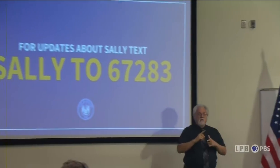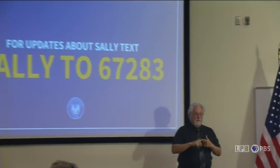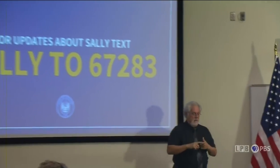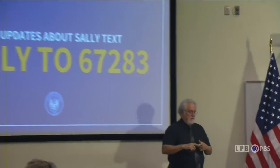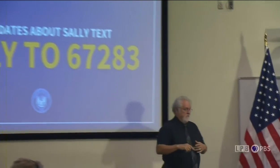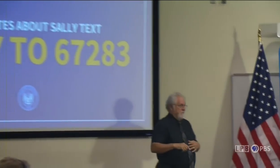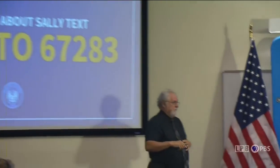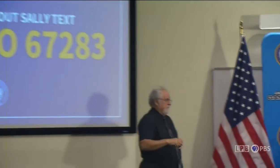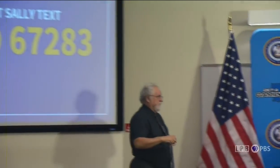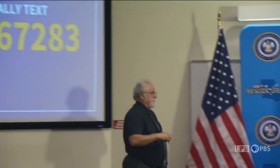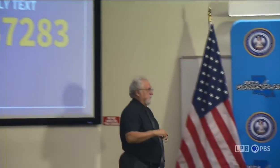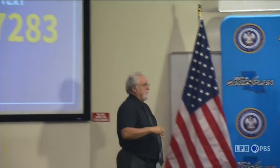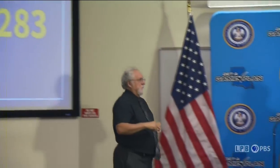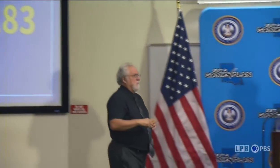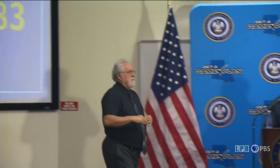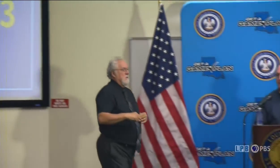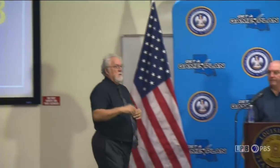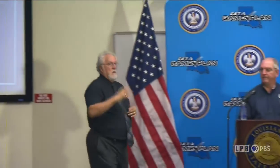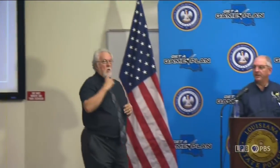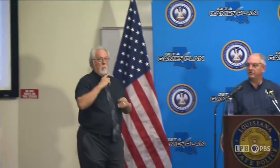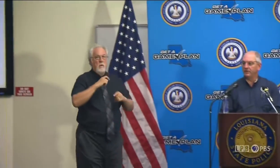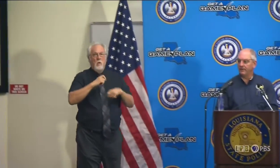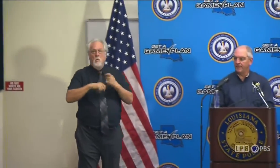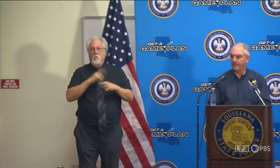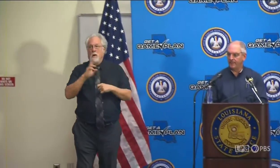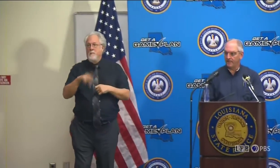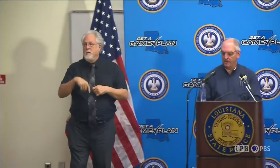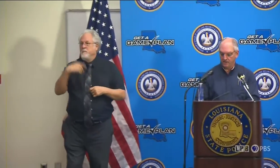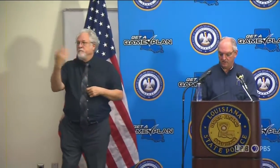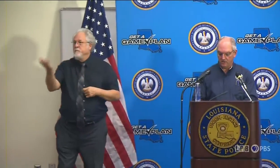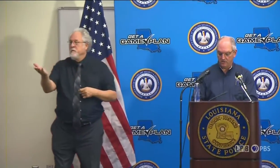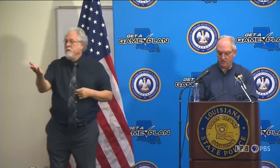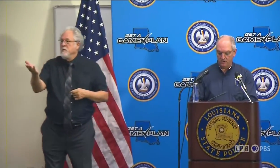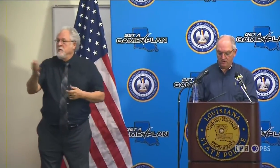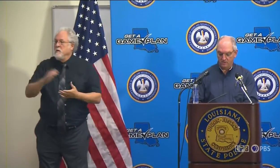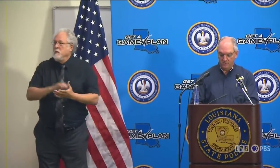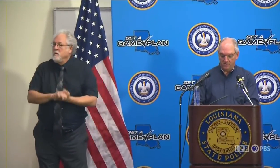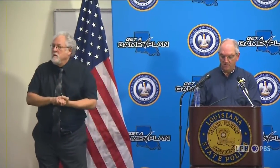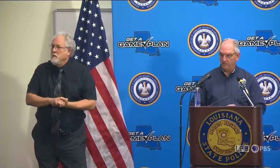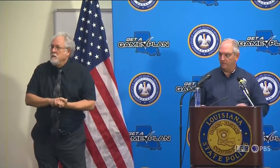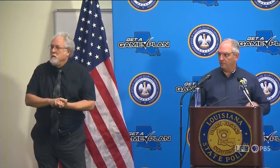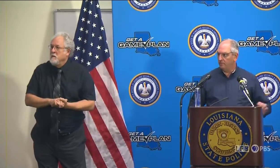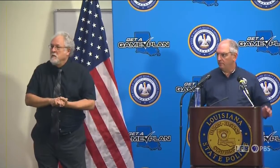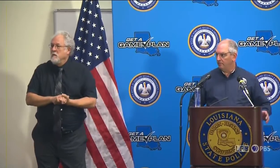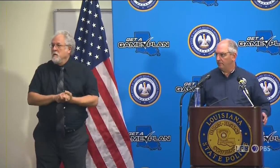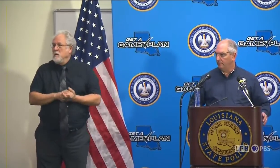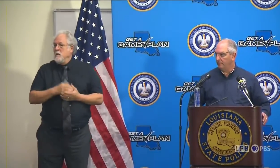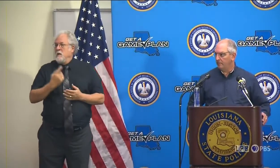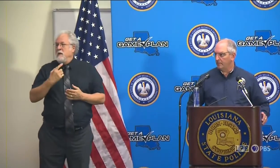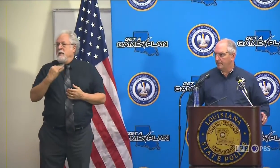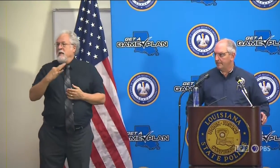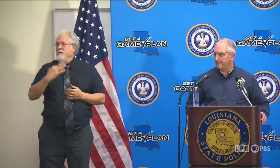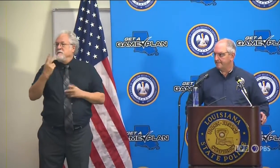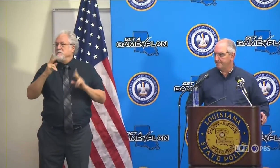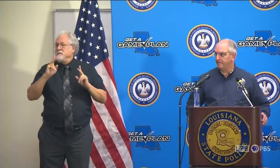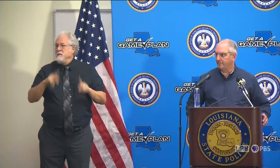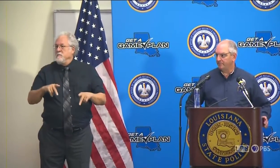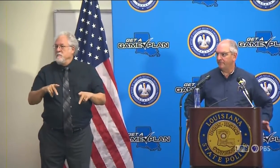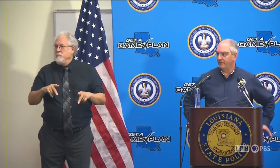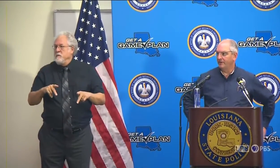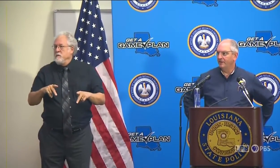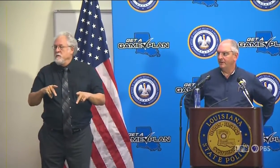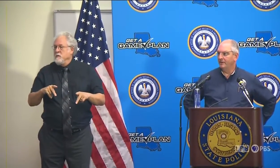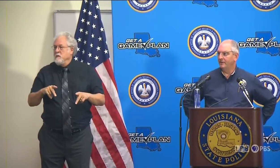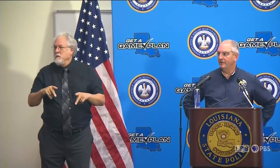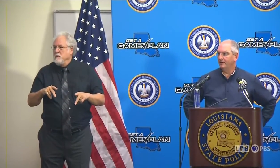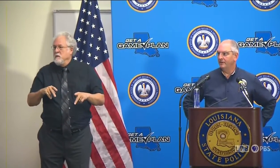we'll wrap up. Yes, sir. Governor, for somebody that might have tuned in suddenly and then see